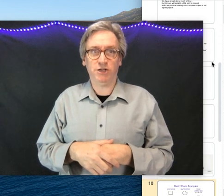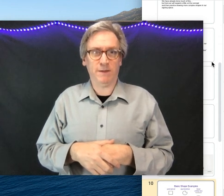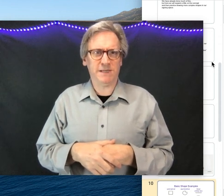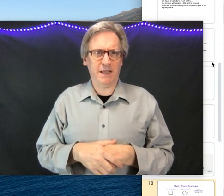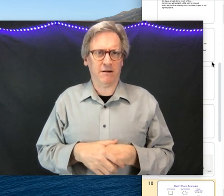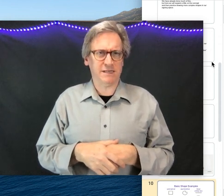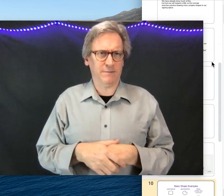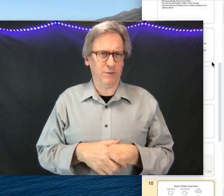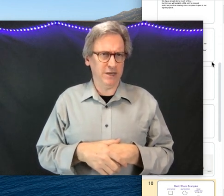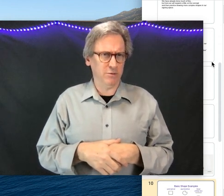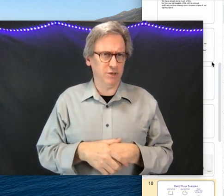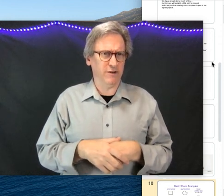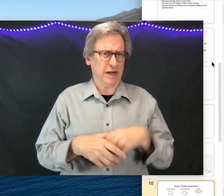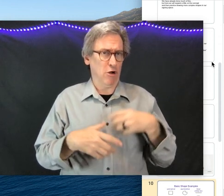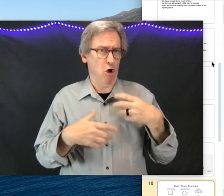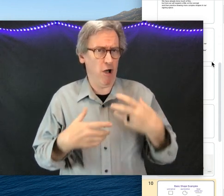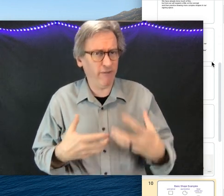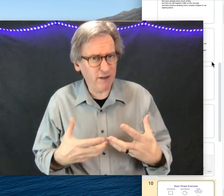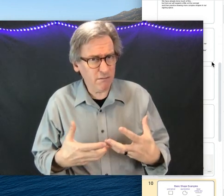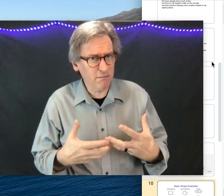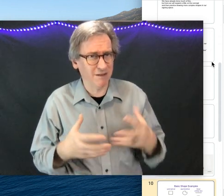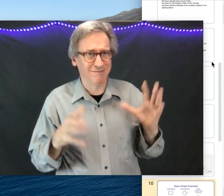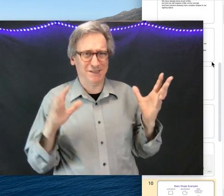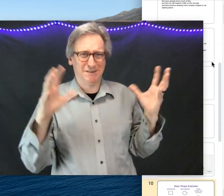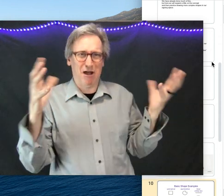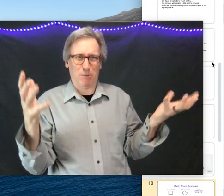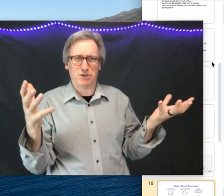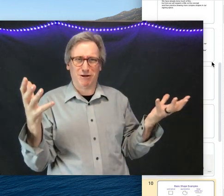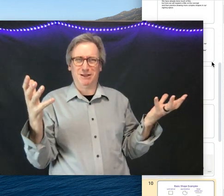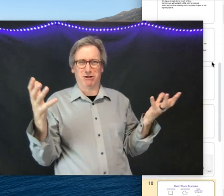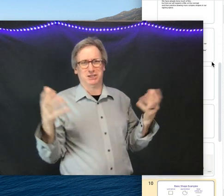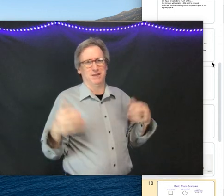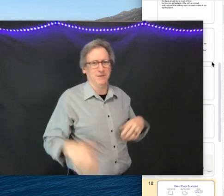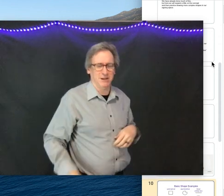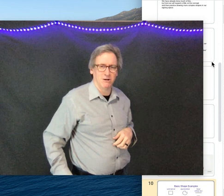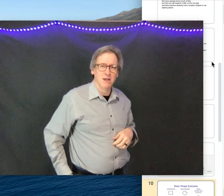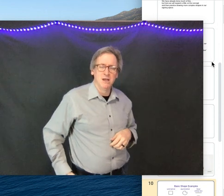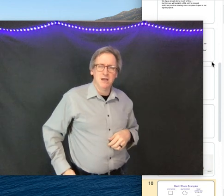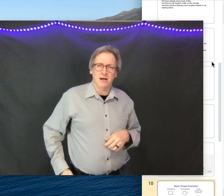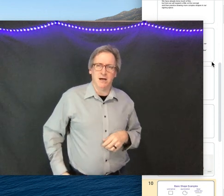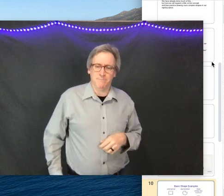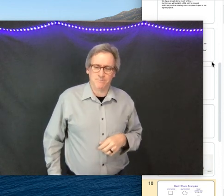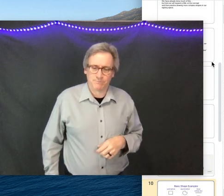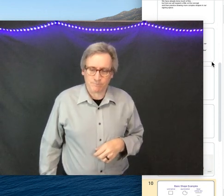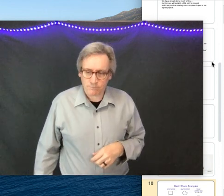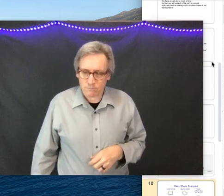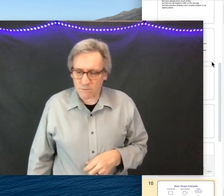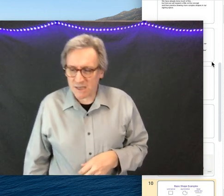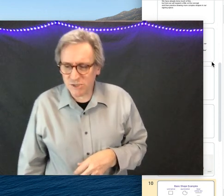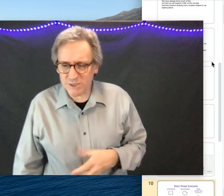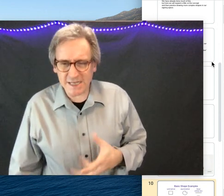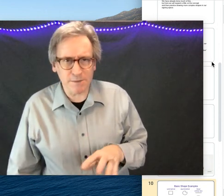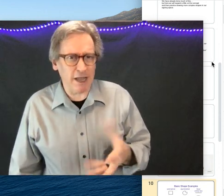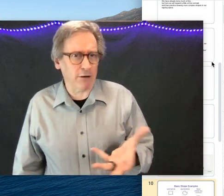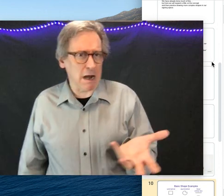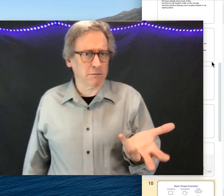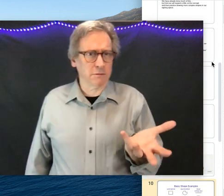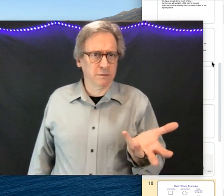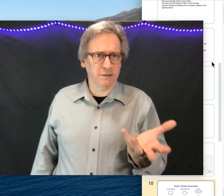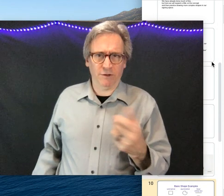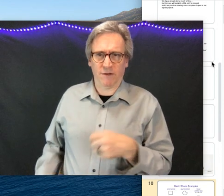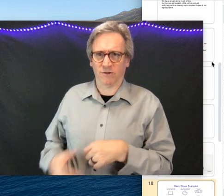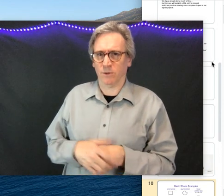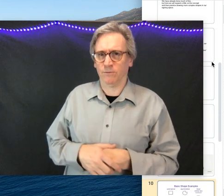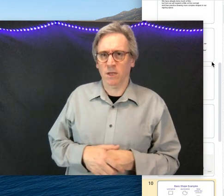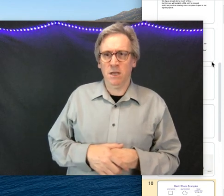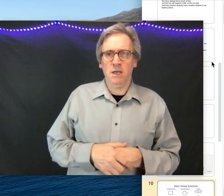Drawing shapes in the air is something we don't do very often, just arbitrarily draw a shape in the air. So it takes some playing around